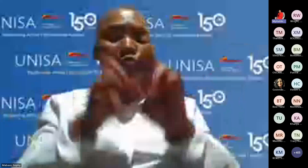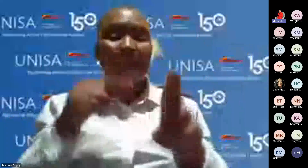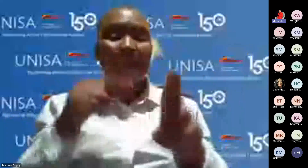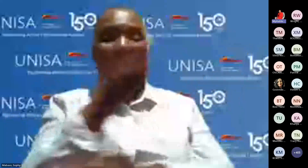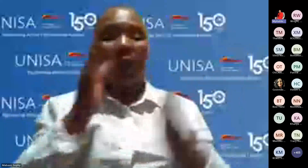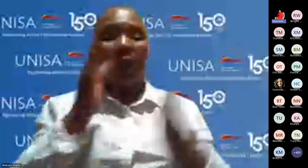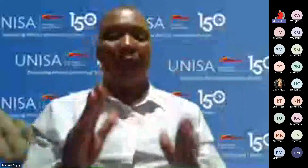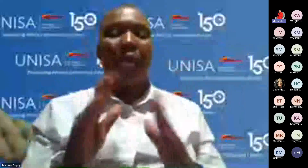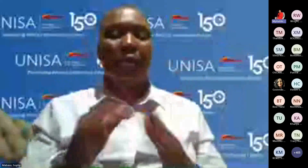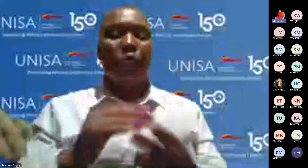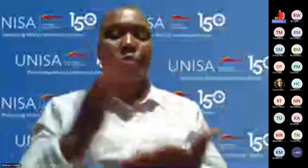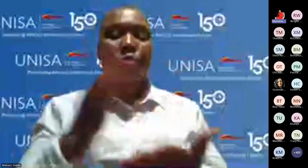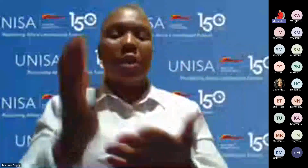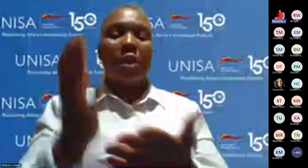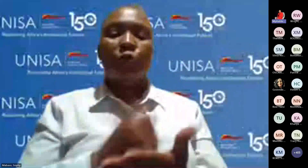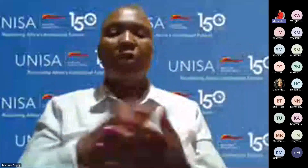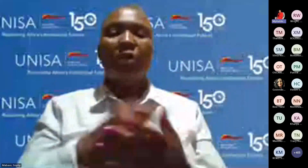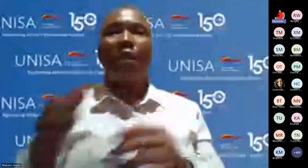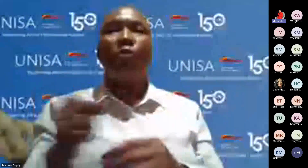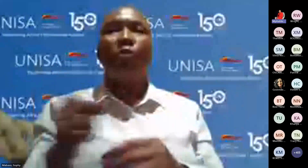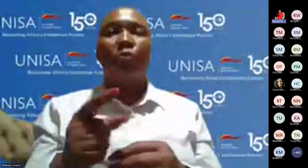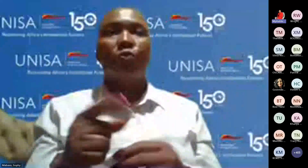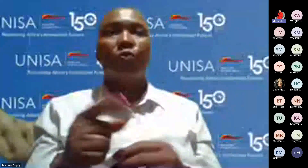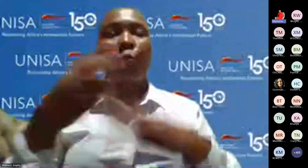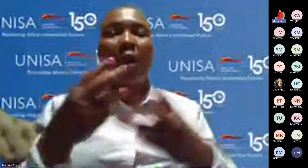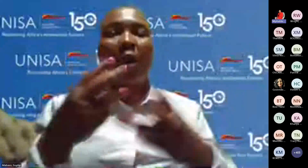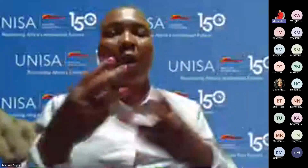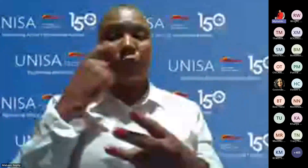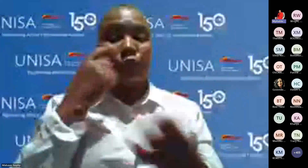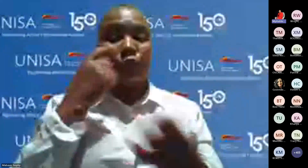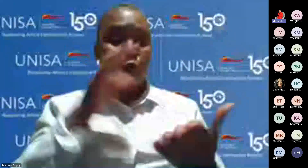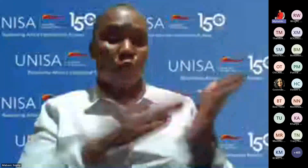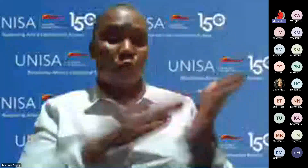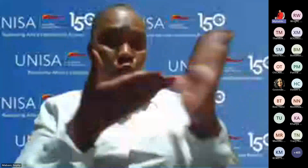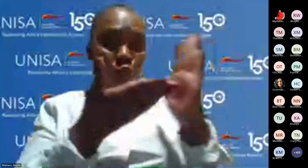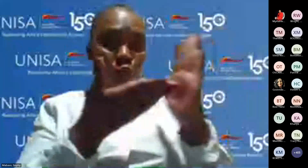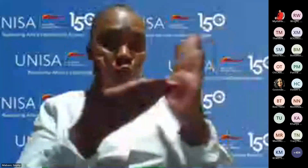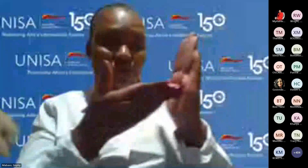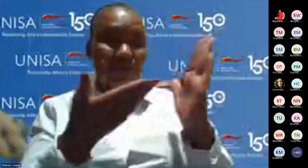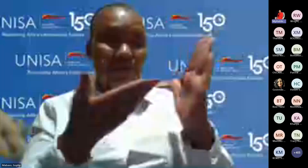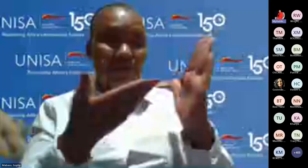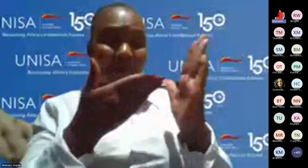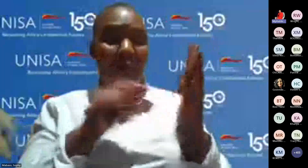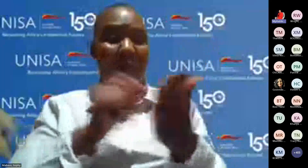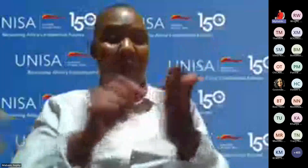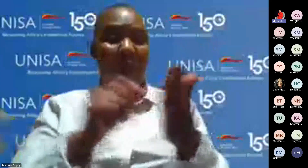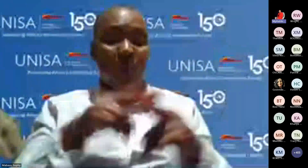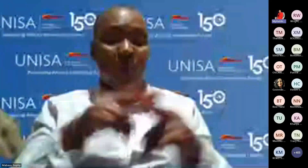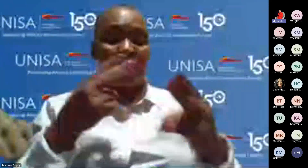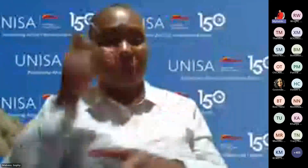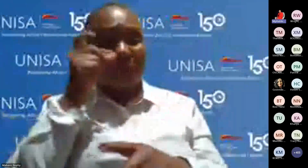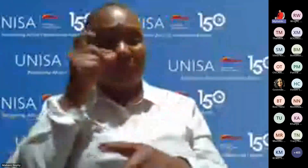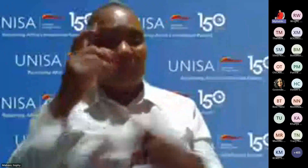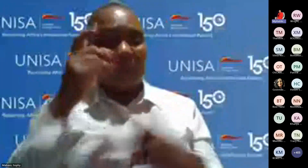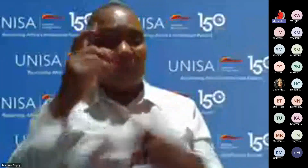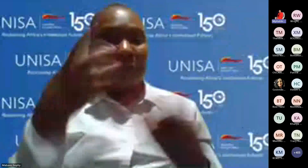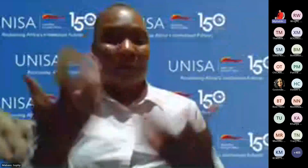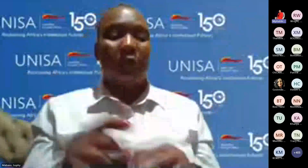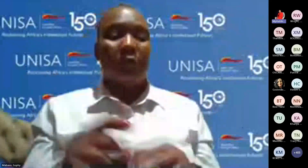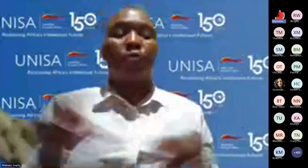work now and go to prove to her that I was writing without cheating. He was there watching